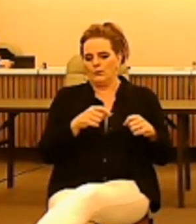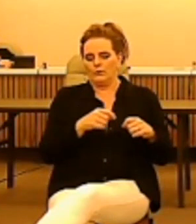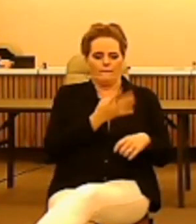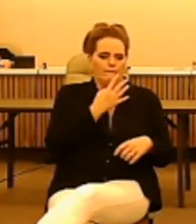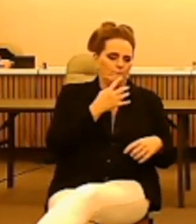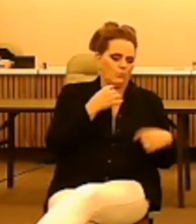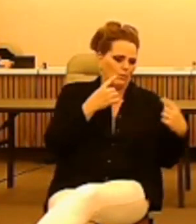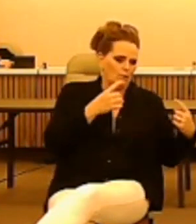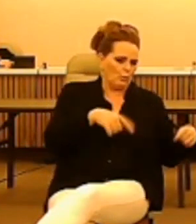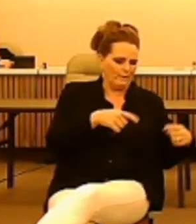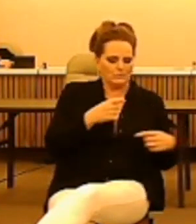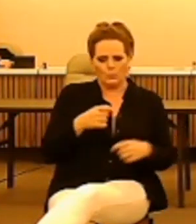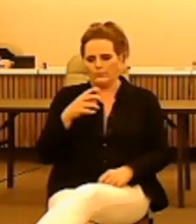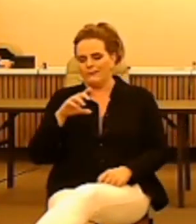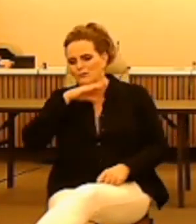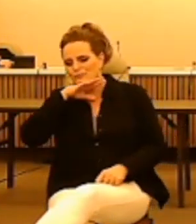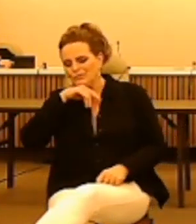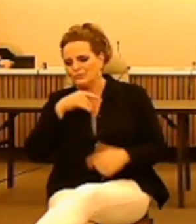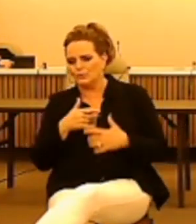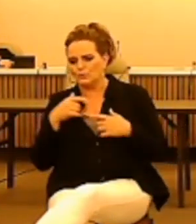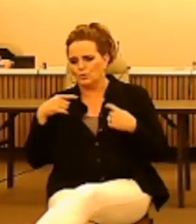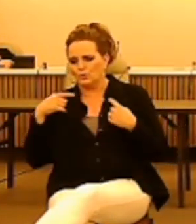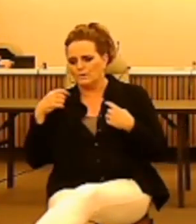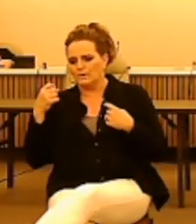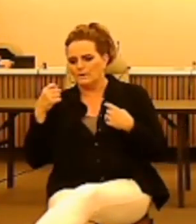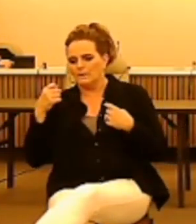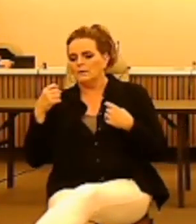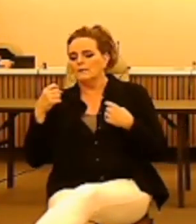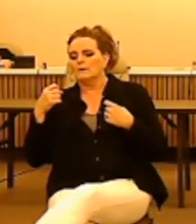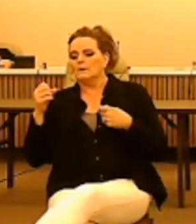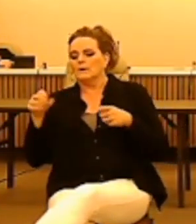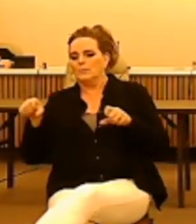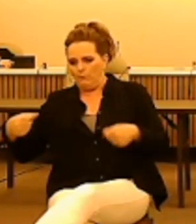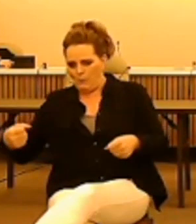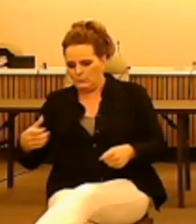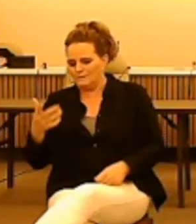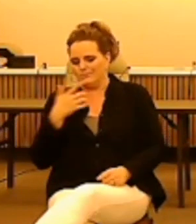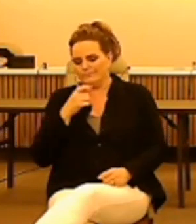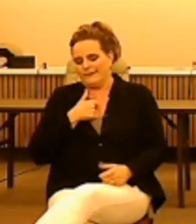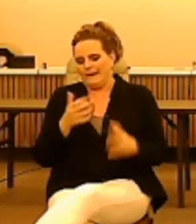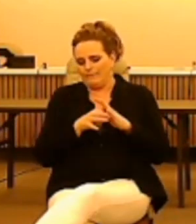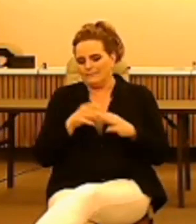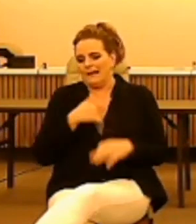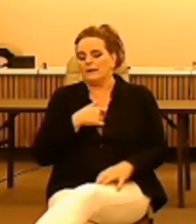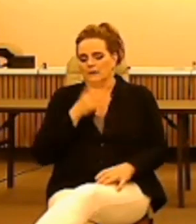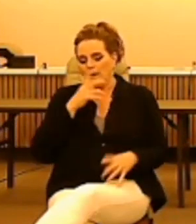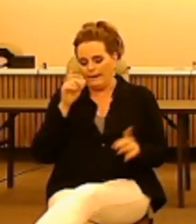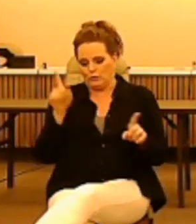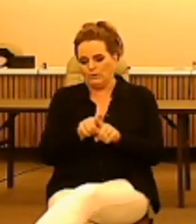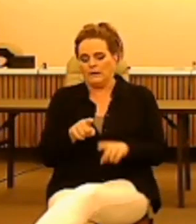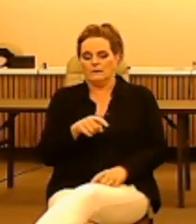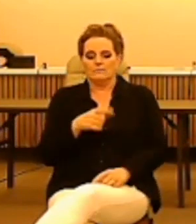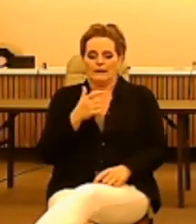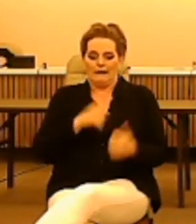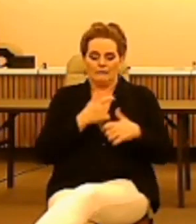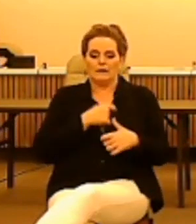but on the Lehigh Valley Trail. So excuse me. So like I said, I absolutely agree. The other thing we'll